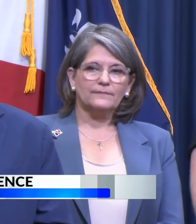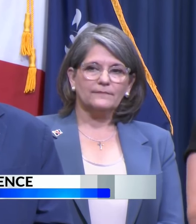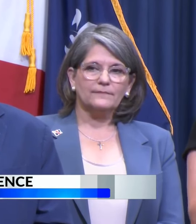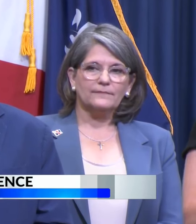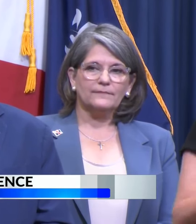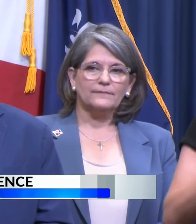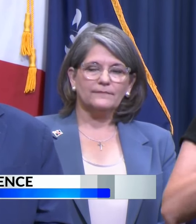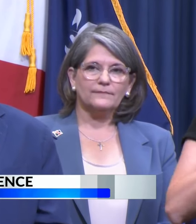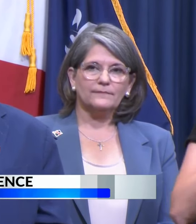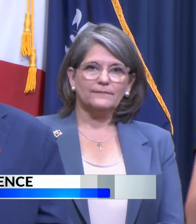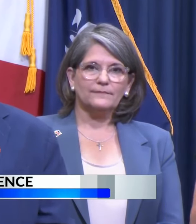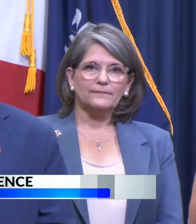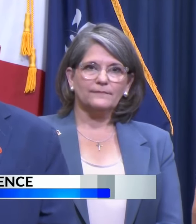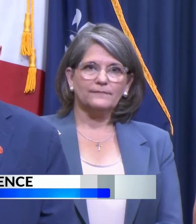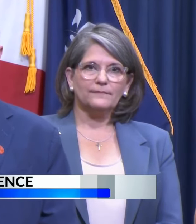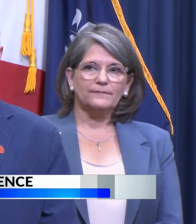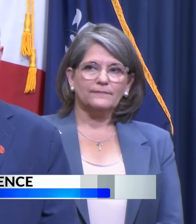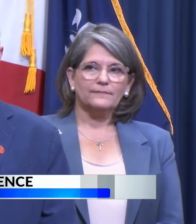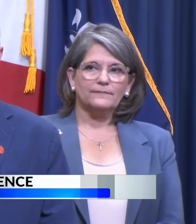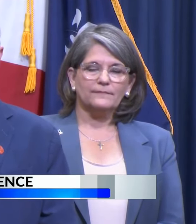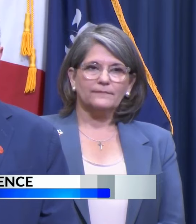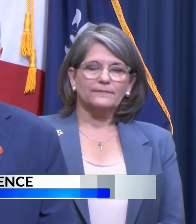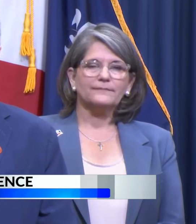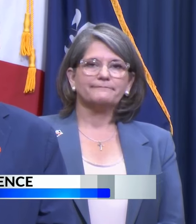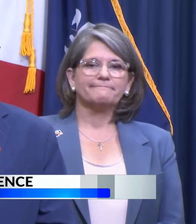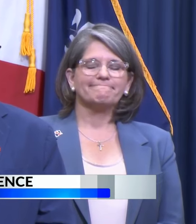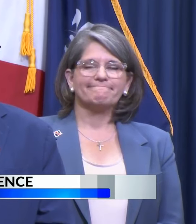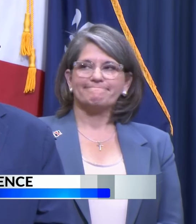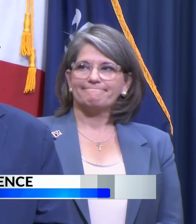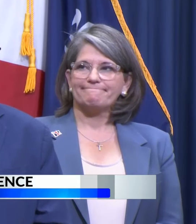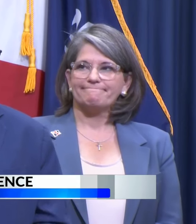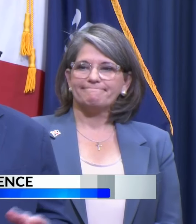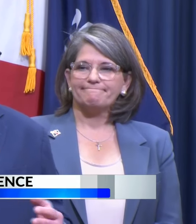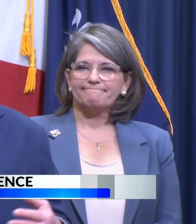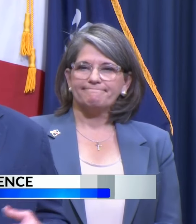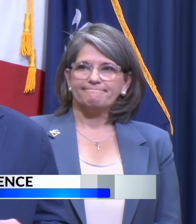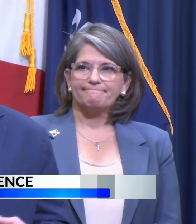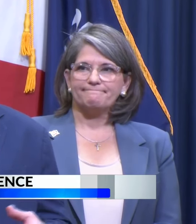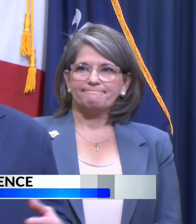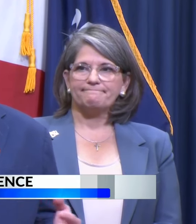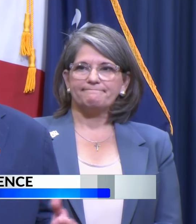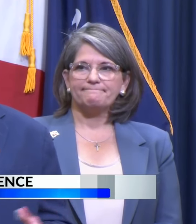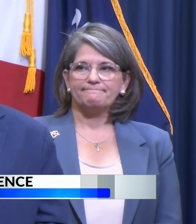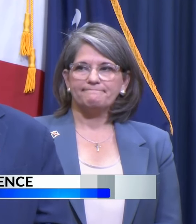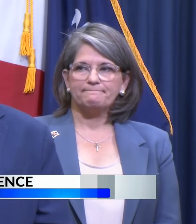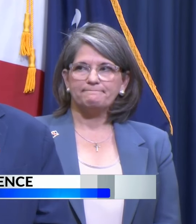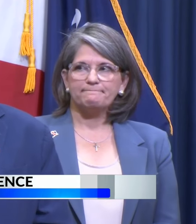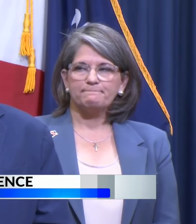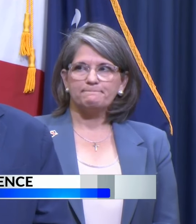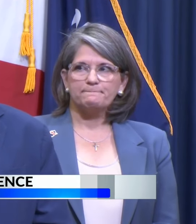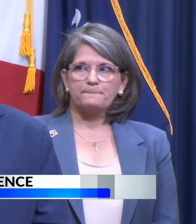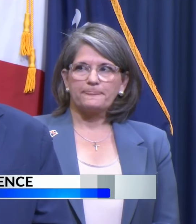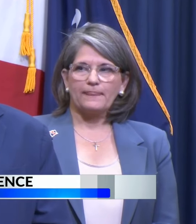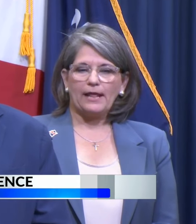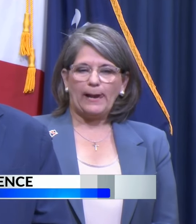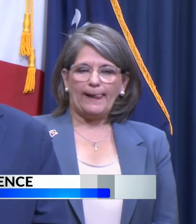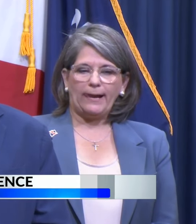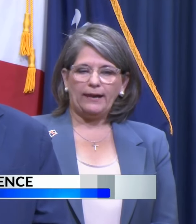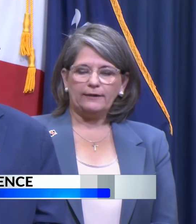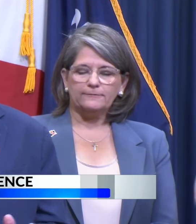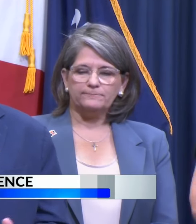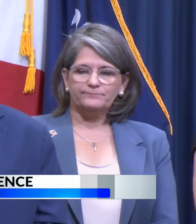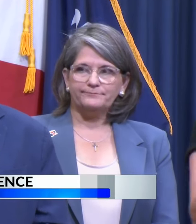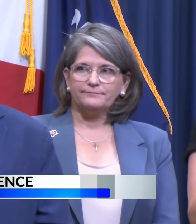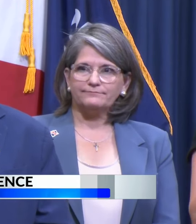feel good about it. I want to express my appreciation to the mayor, president, and the local mayors and sheriff and all the law enforcement officials for